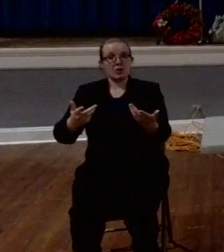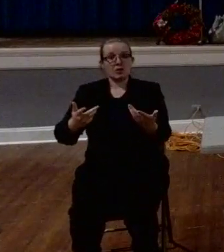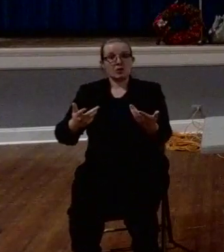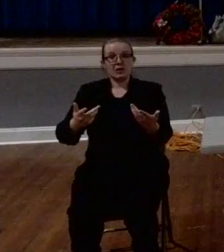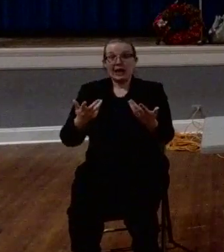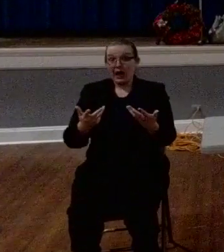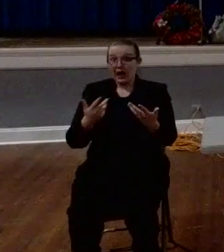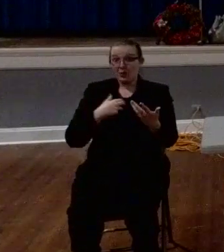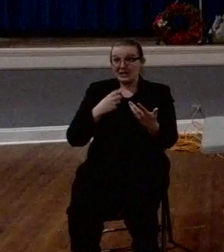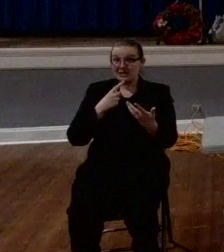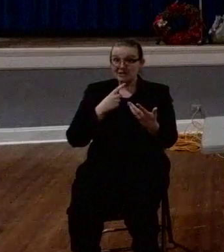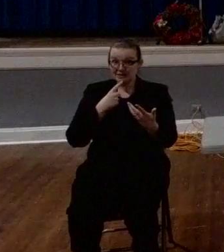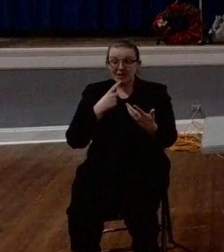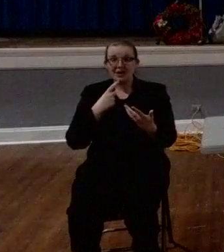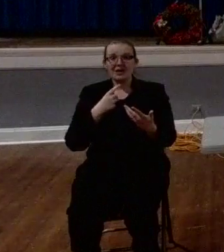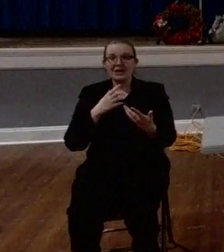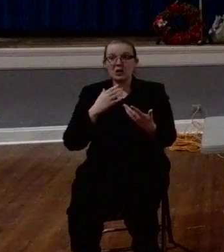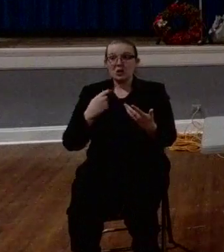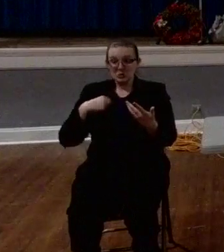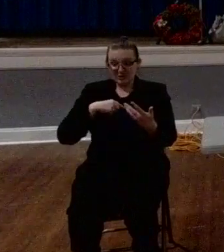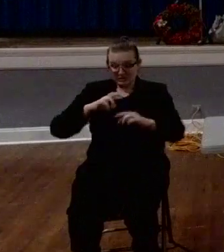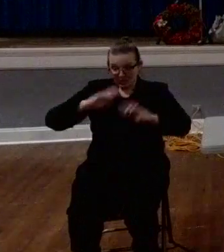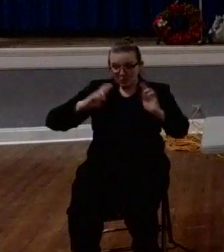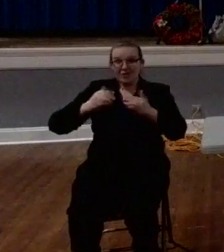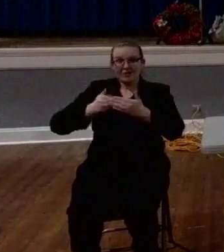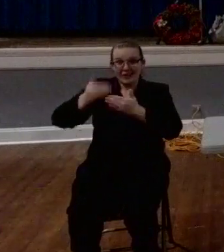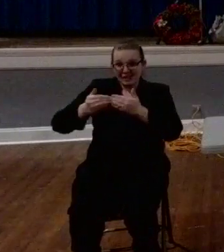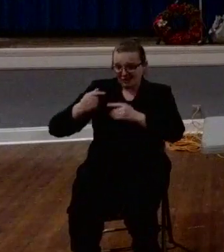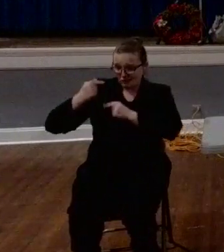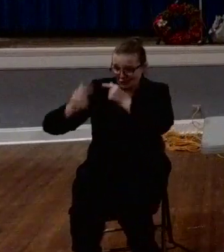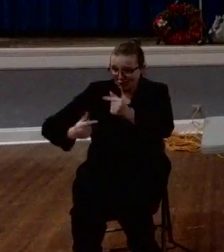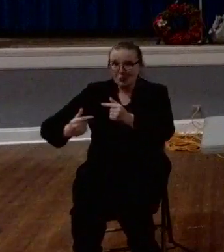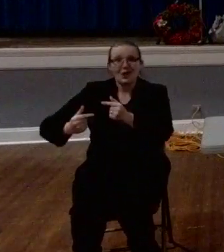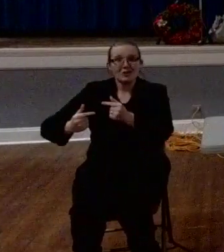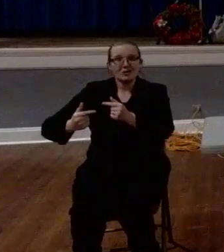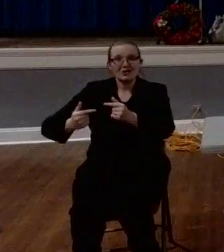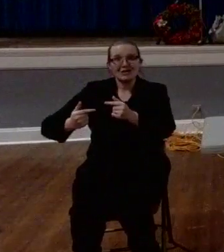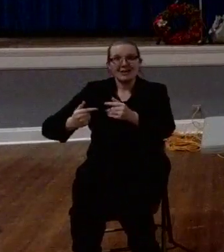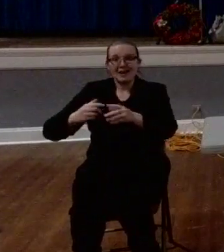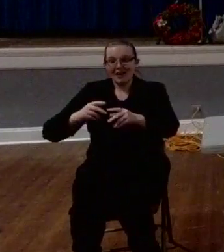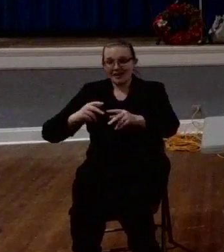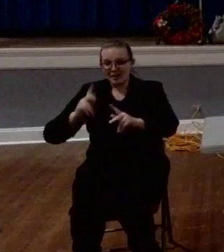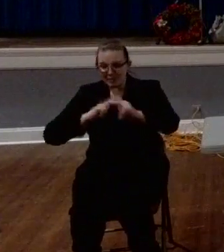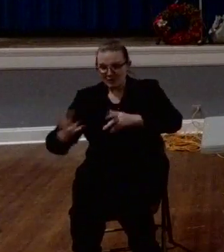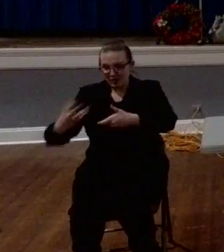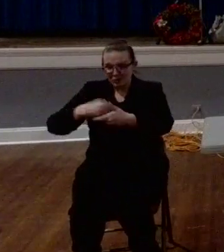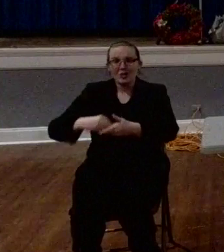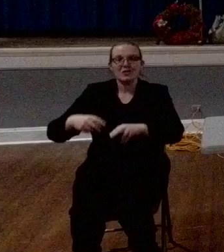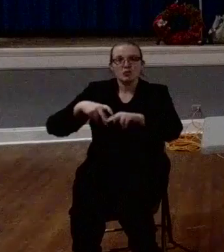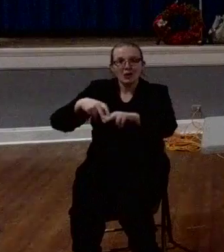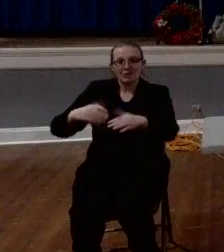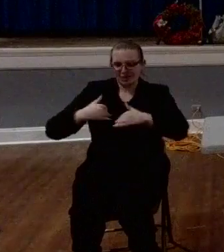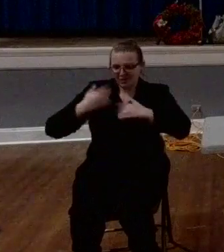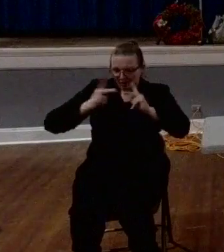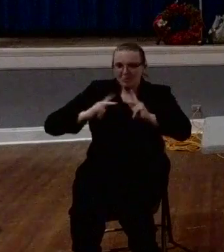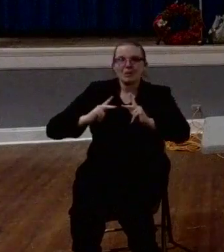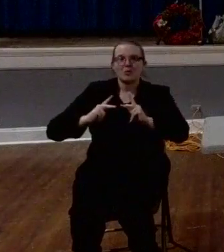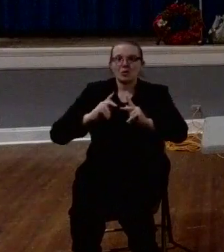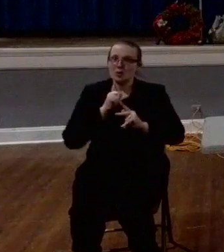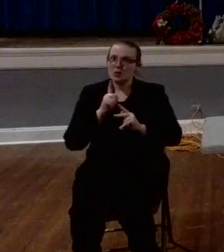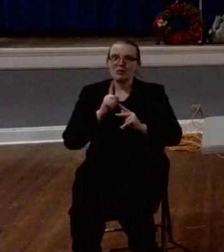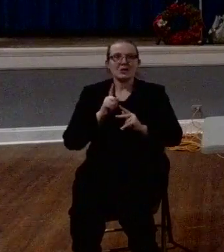I say it, but breeding grounds for the next generation of skaters, the next generation of the youth who's going to take it to that